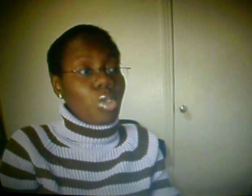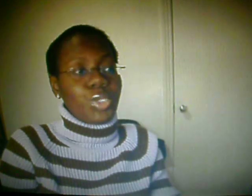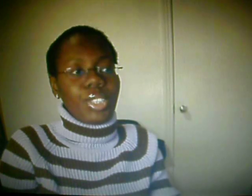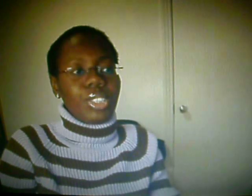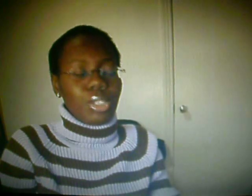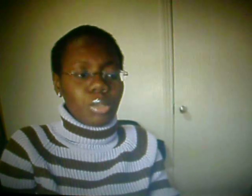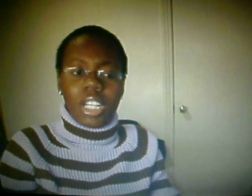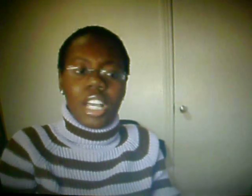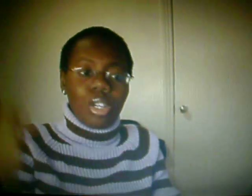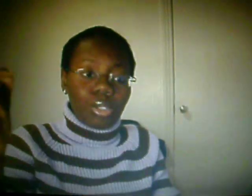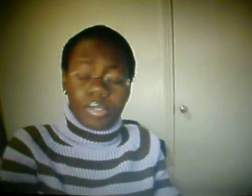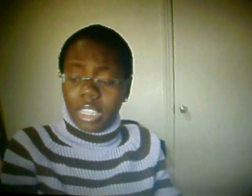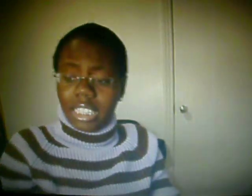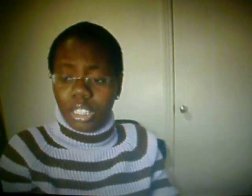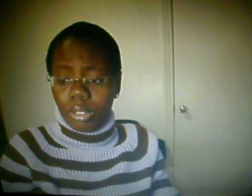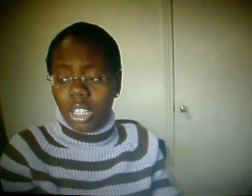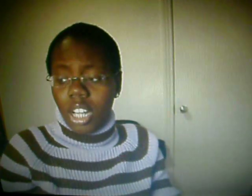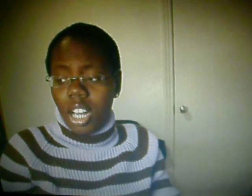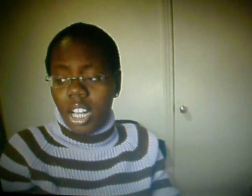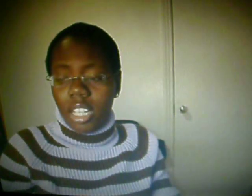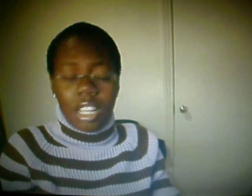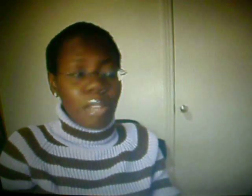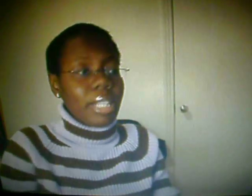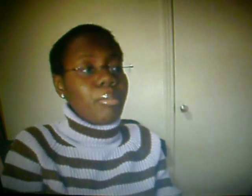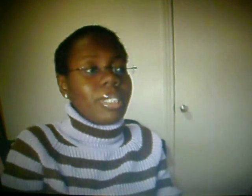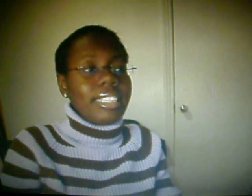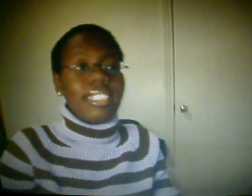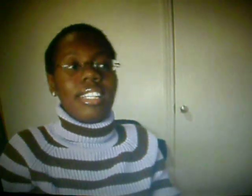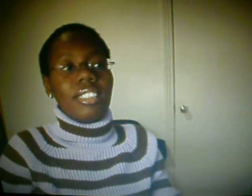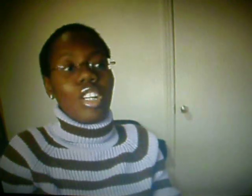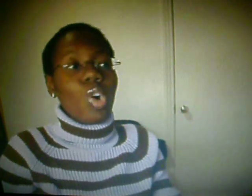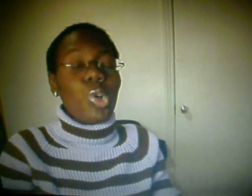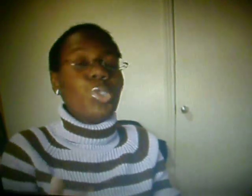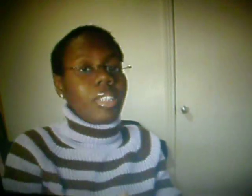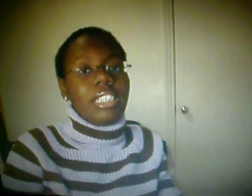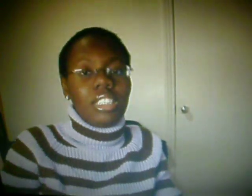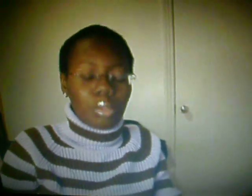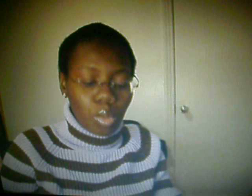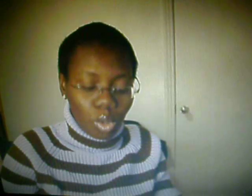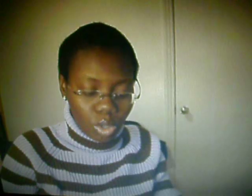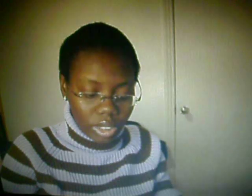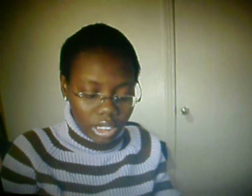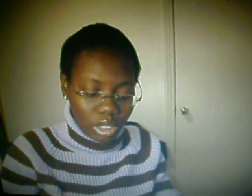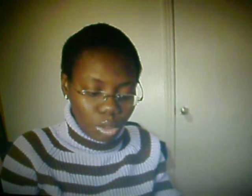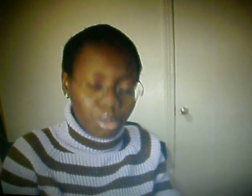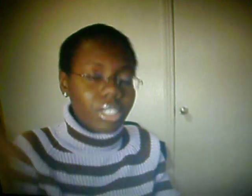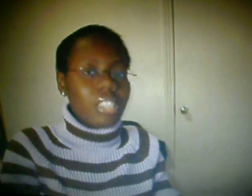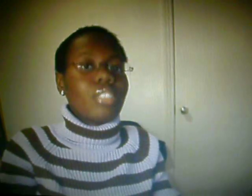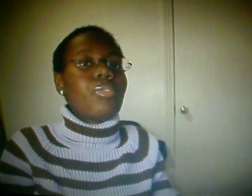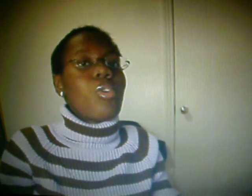contradict his word. So, if anything, if anybody says, contradicts his word, it is false.